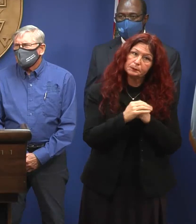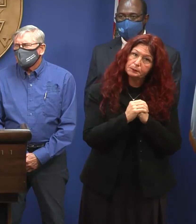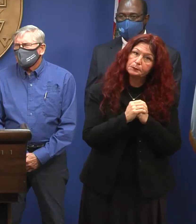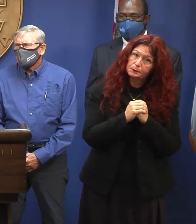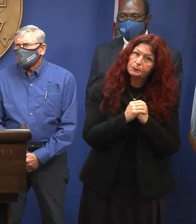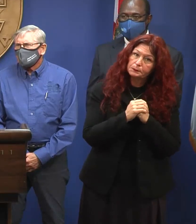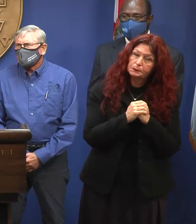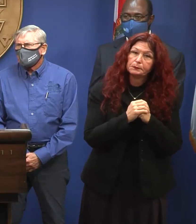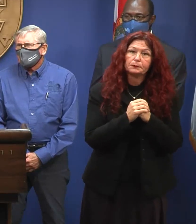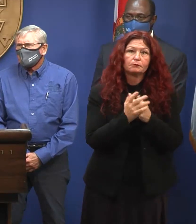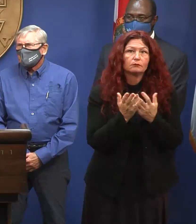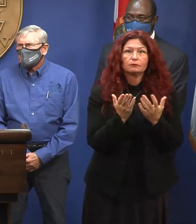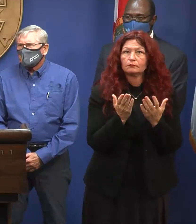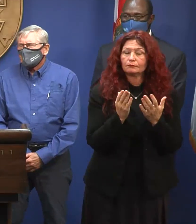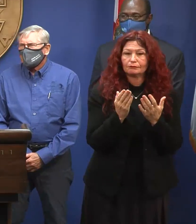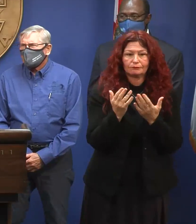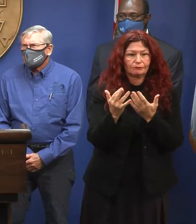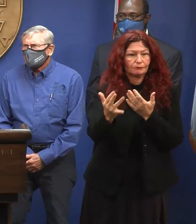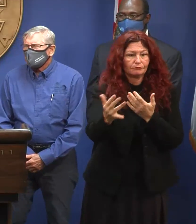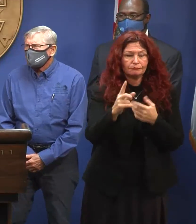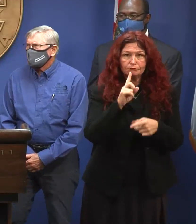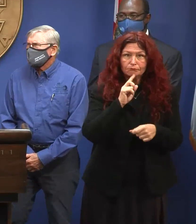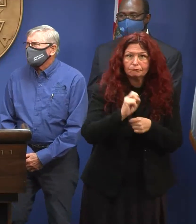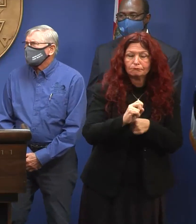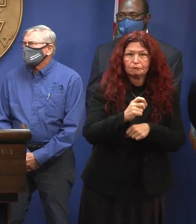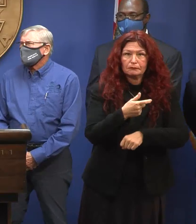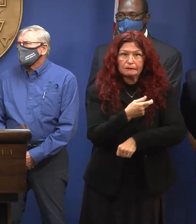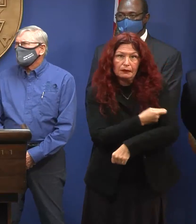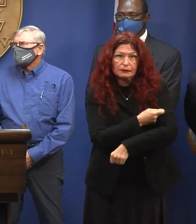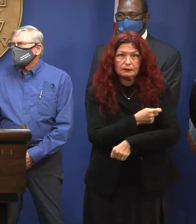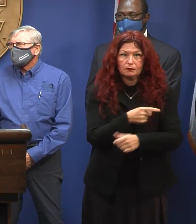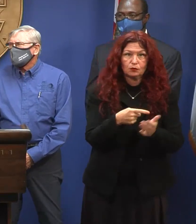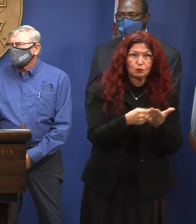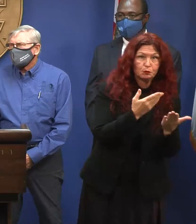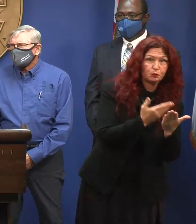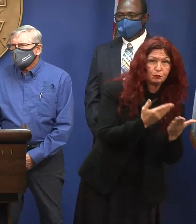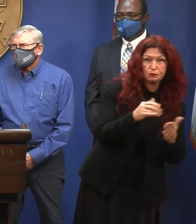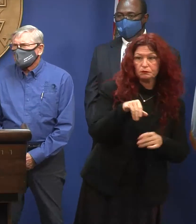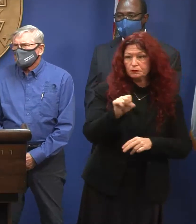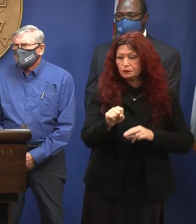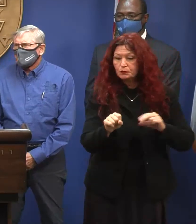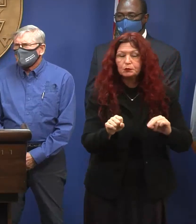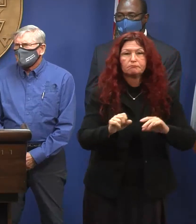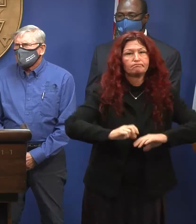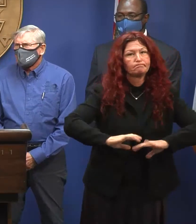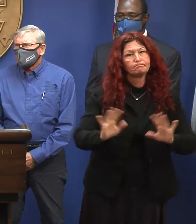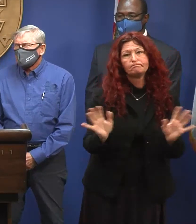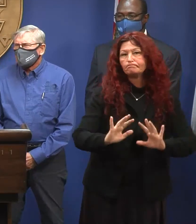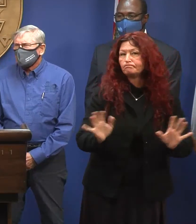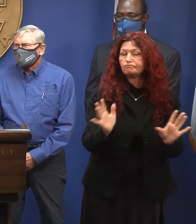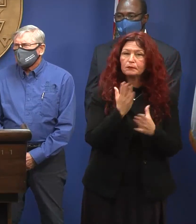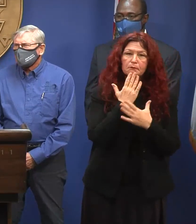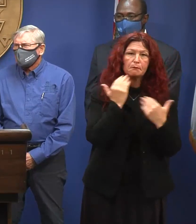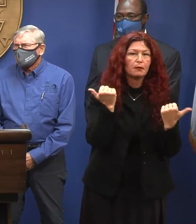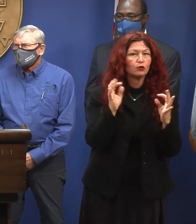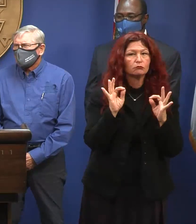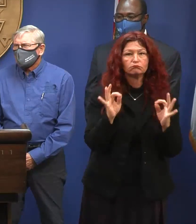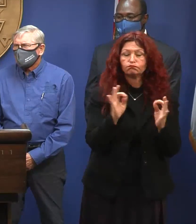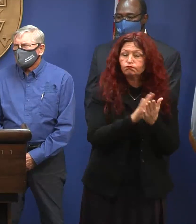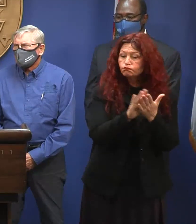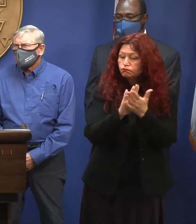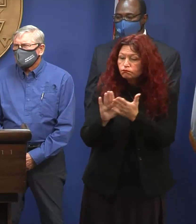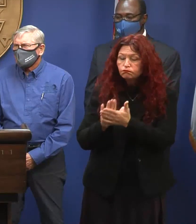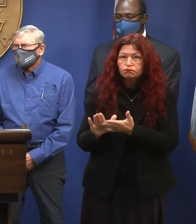know who will be vaccinated and who will not, so to protect everyone, we will adhere to disinfection, distancing, and